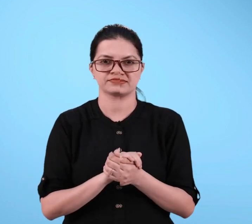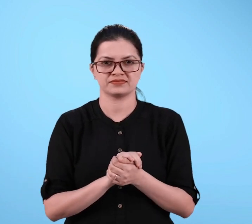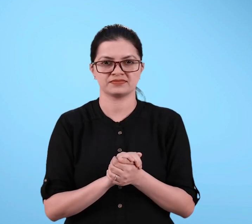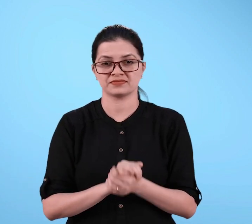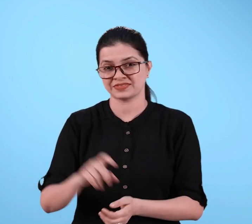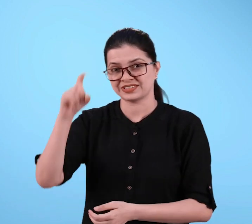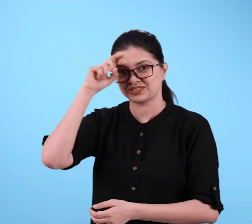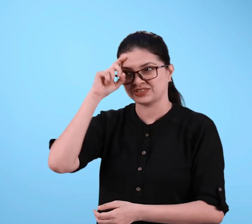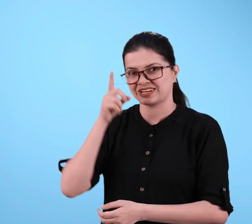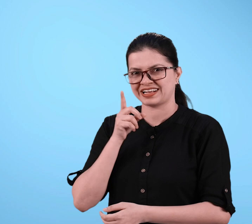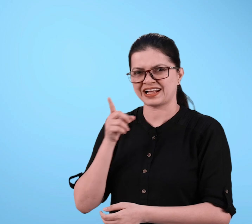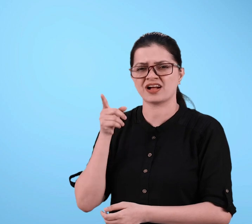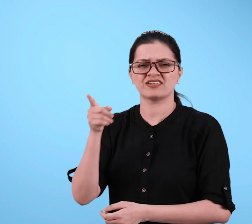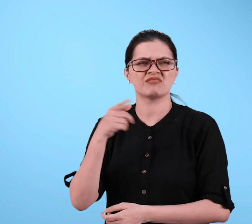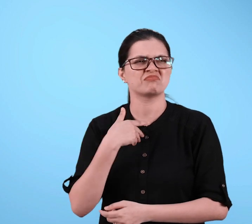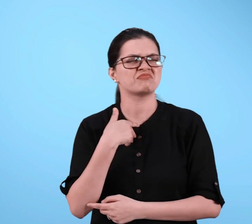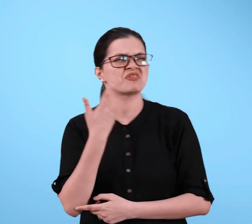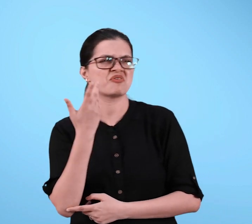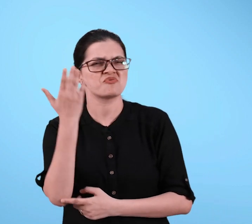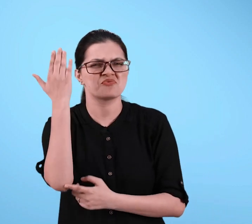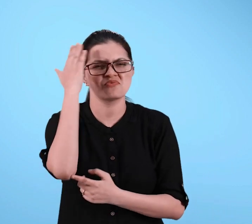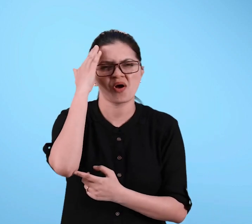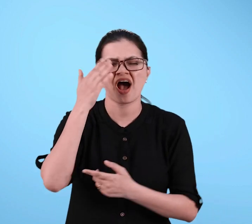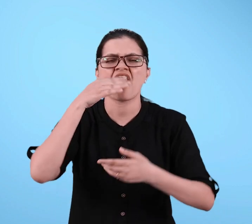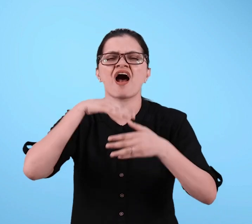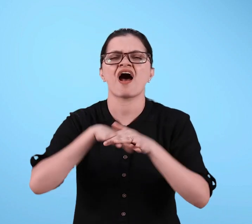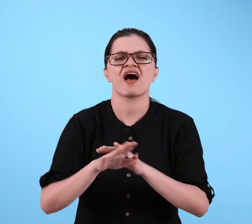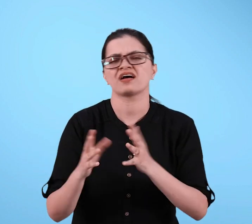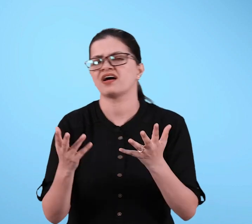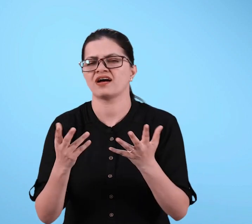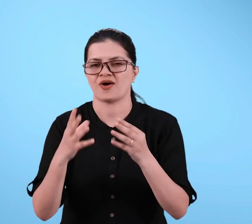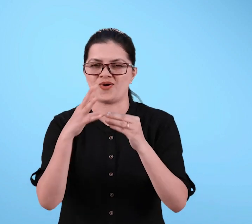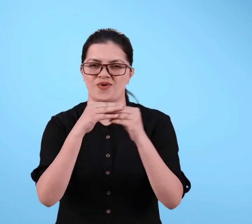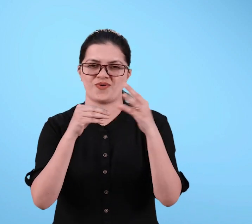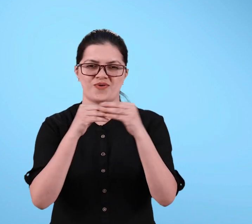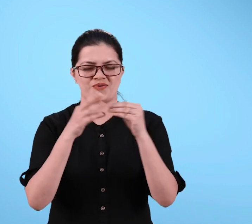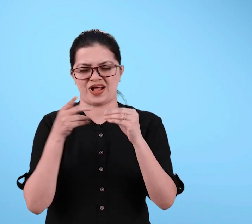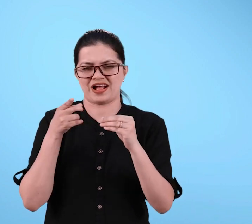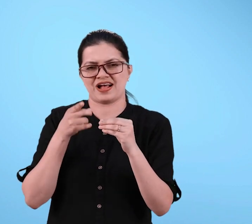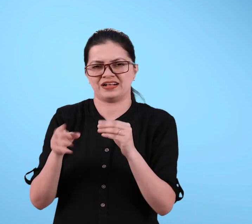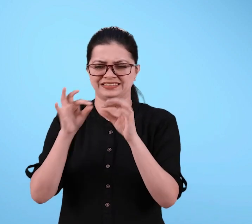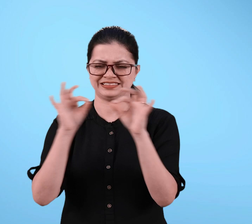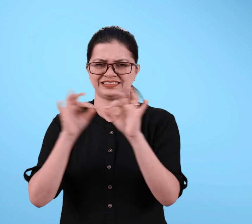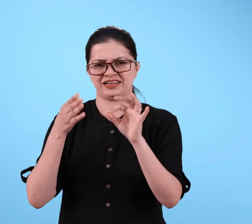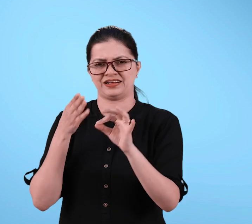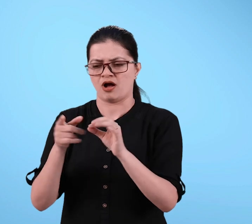Burning of cotton Here, yarn gives Bojo an odor knows that similar to burning of burning cotton paper. yarn gives an He is- odor similar to burning